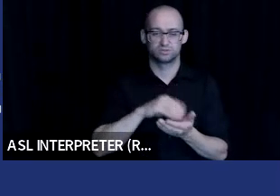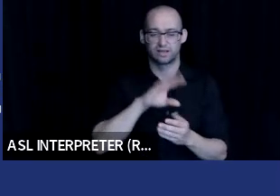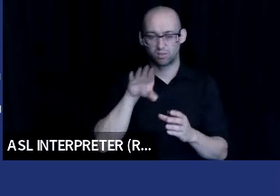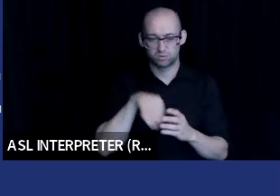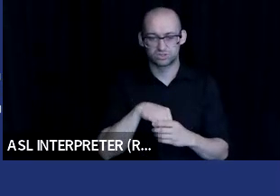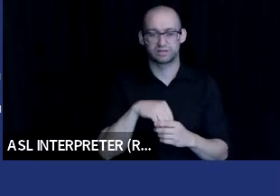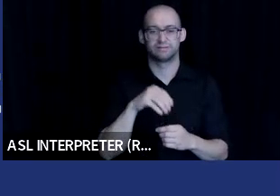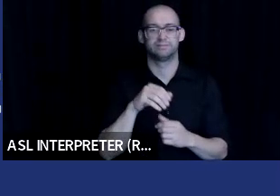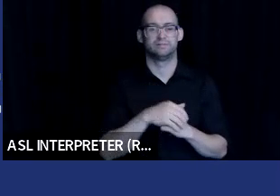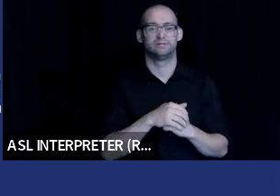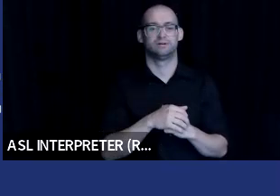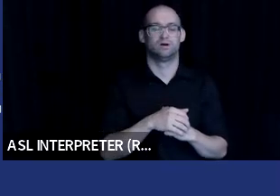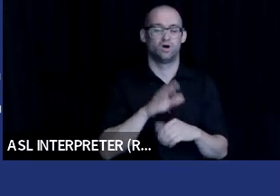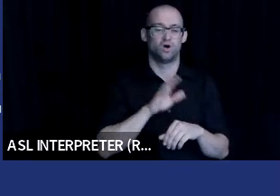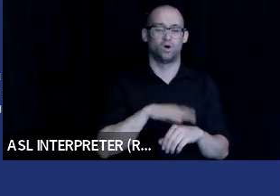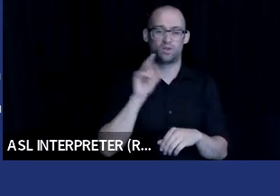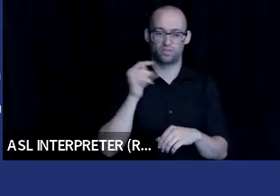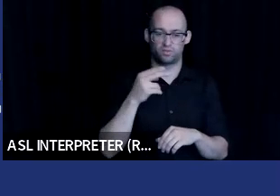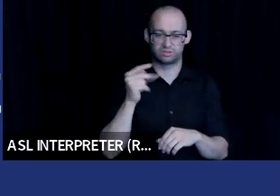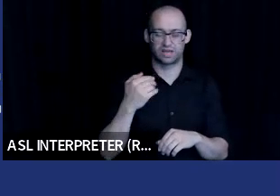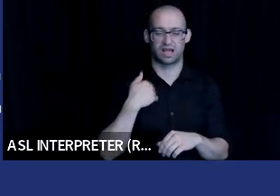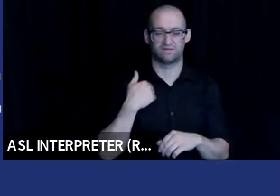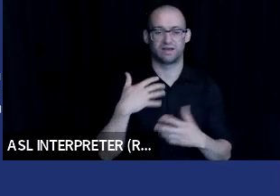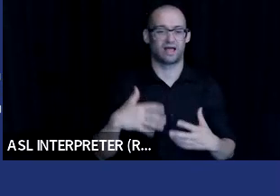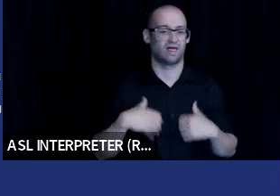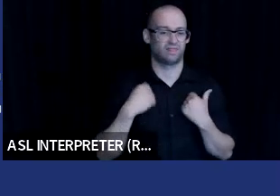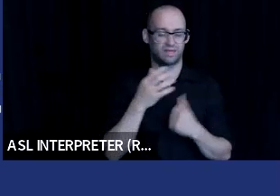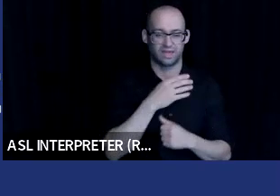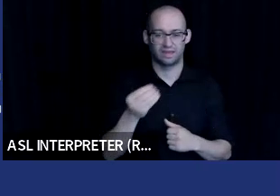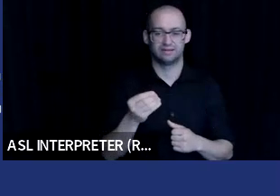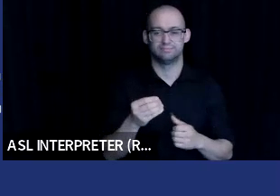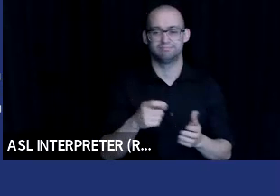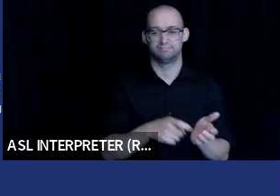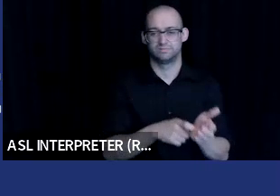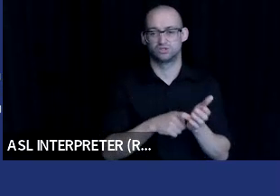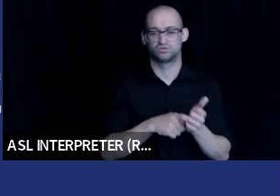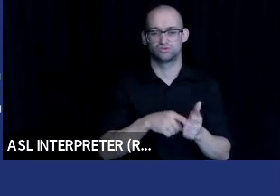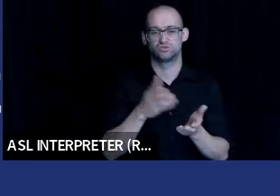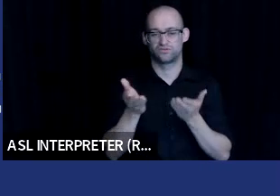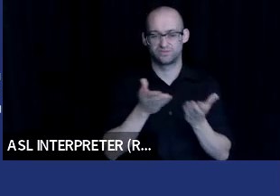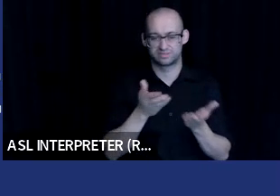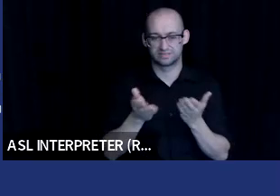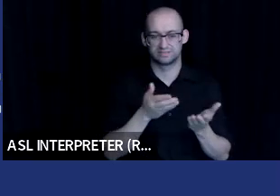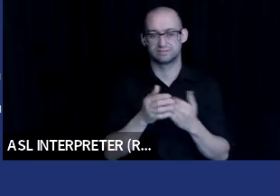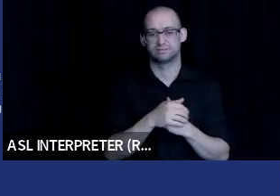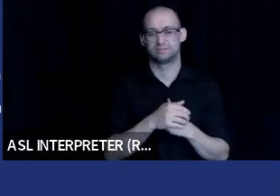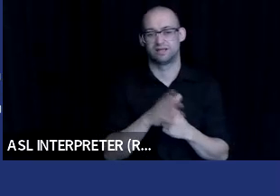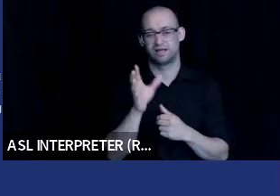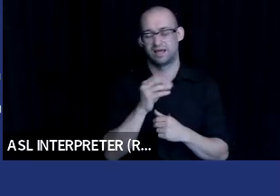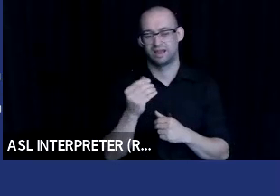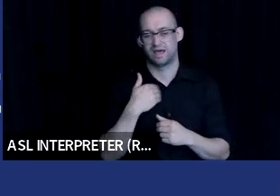development. On Thursday we have health and essential services, accessibility, and civic engagement, and then we will be having the